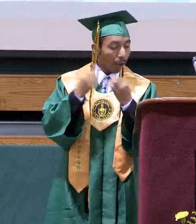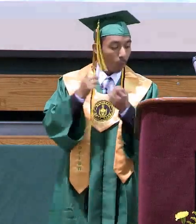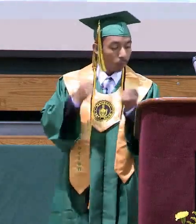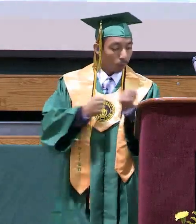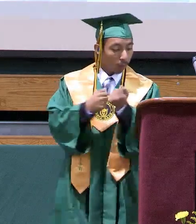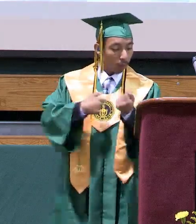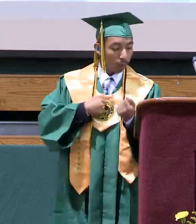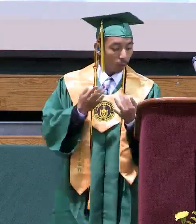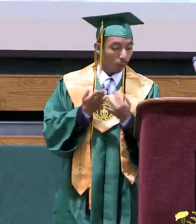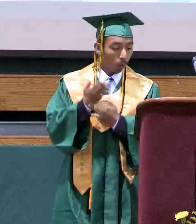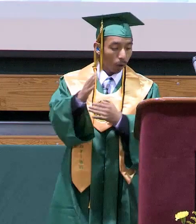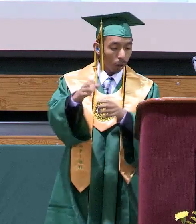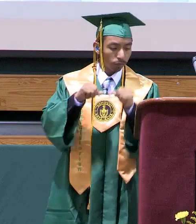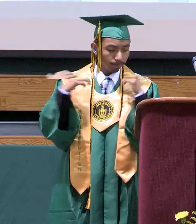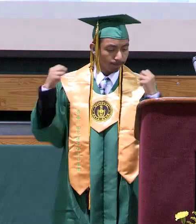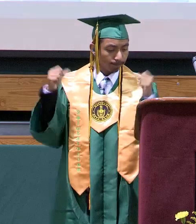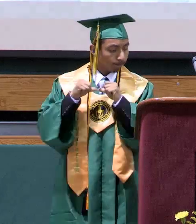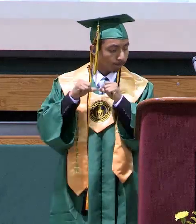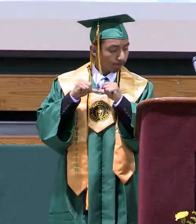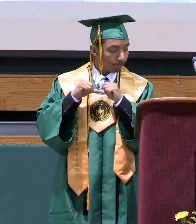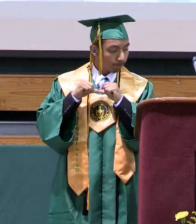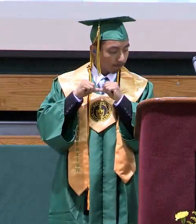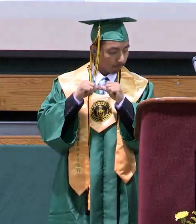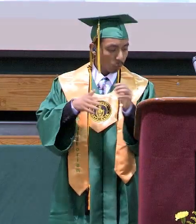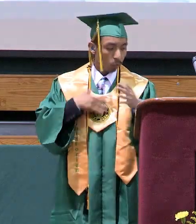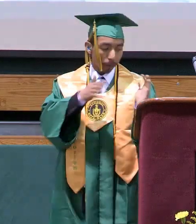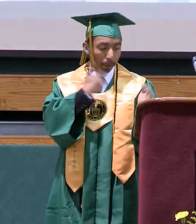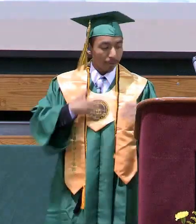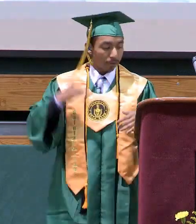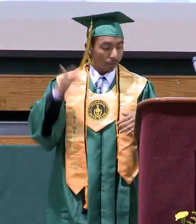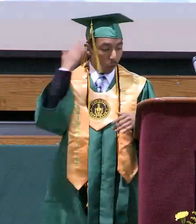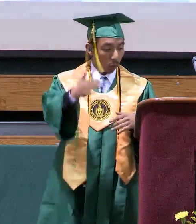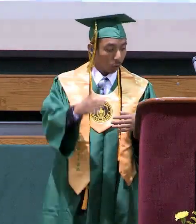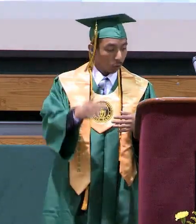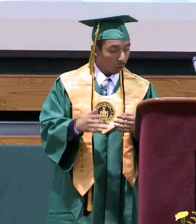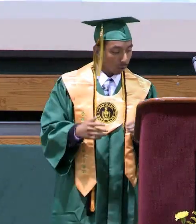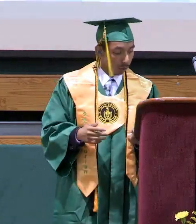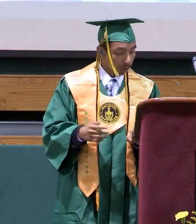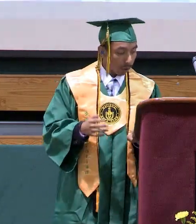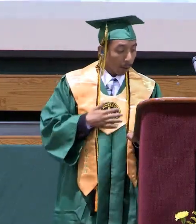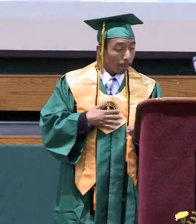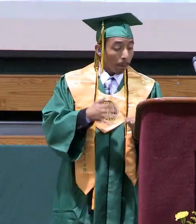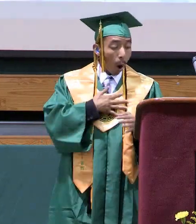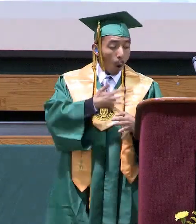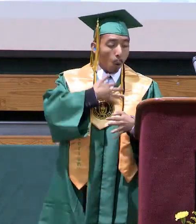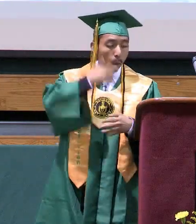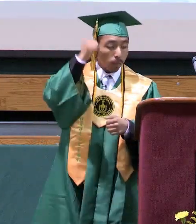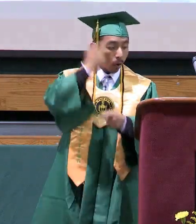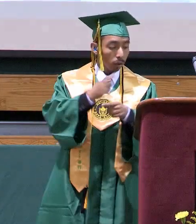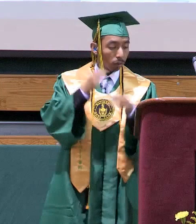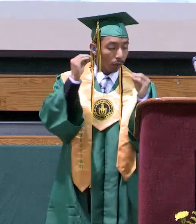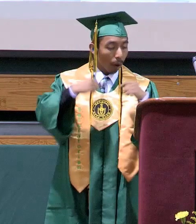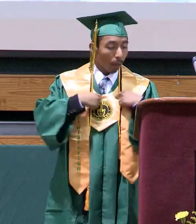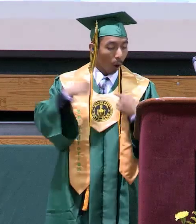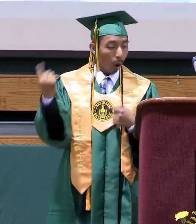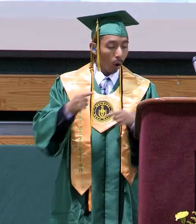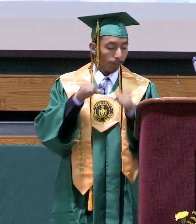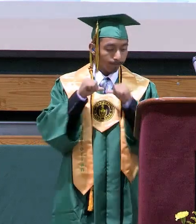My family was there to support me through all of this and continue to do so into my future. My oldest brother taught